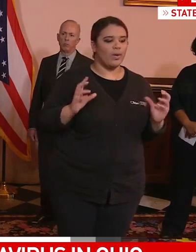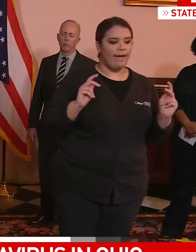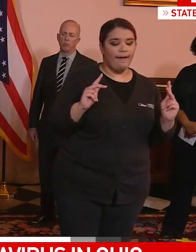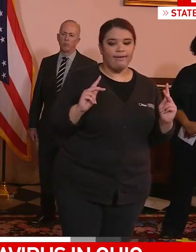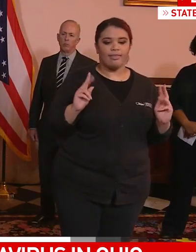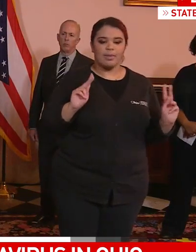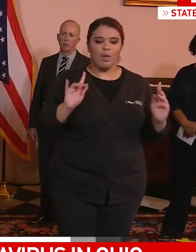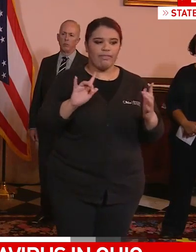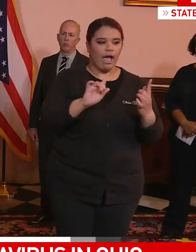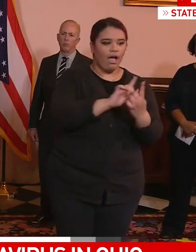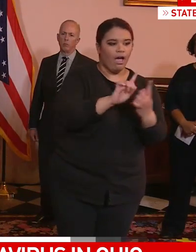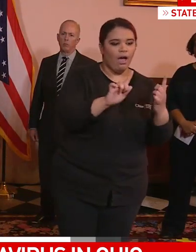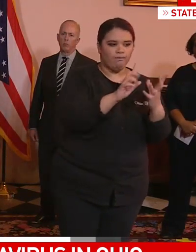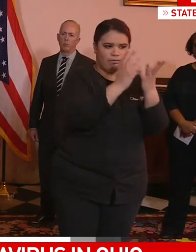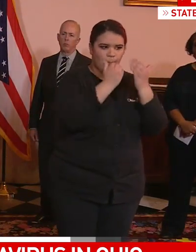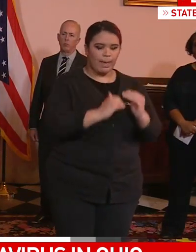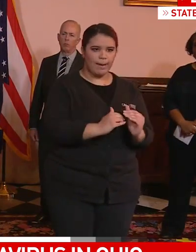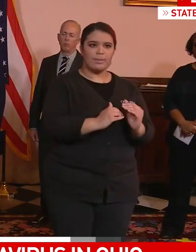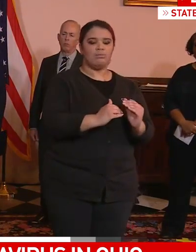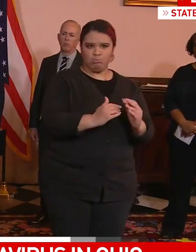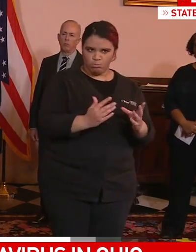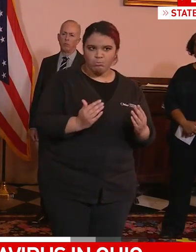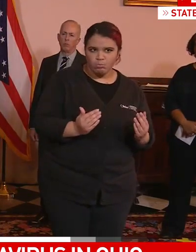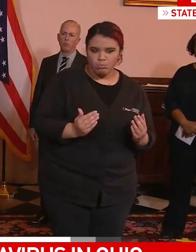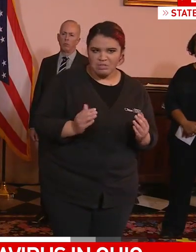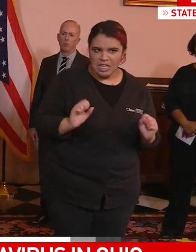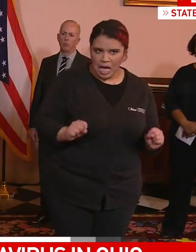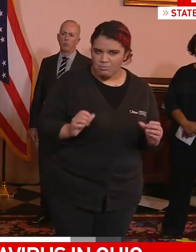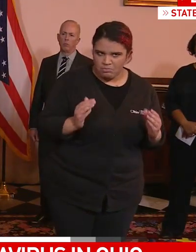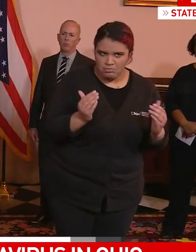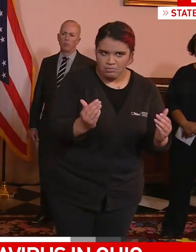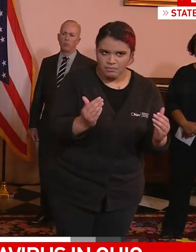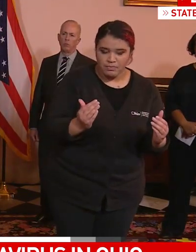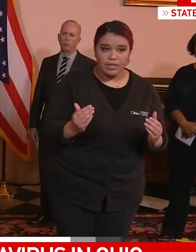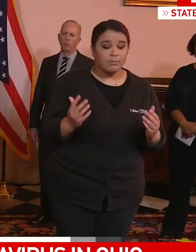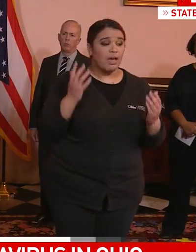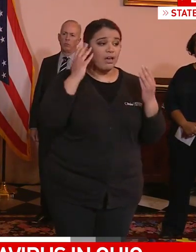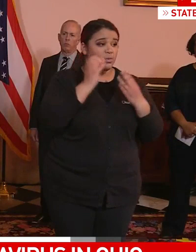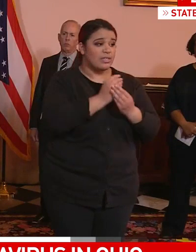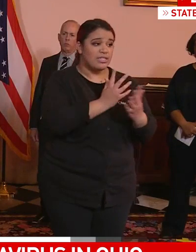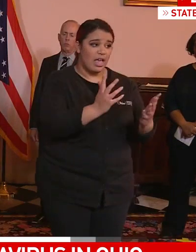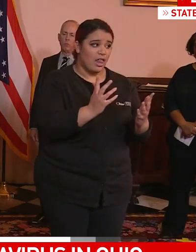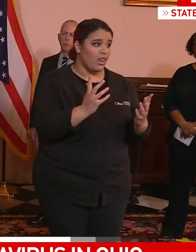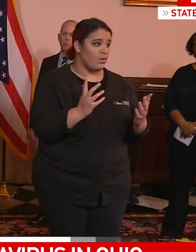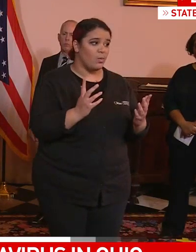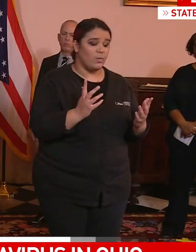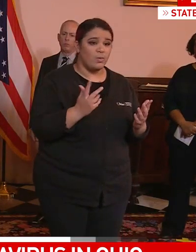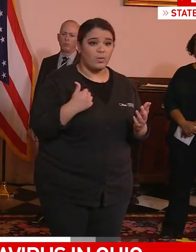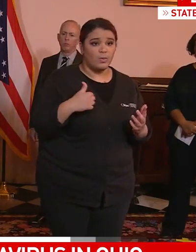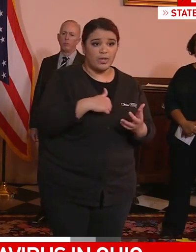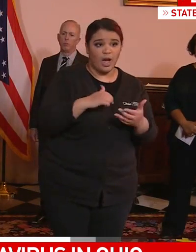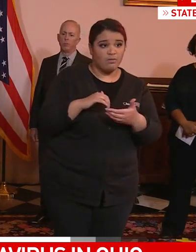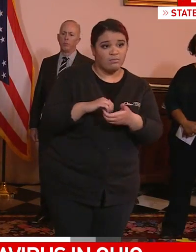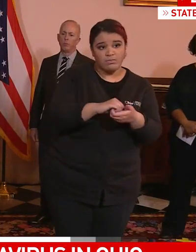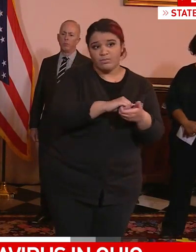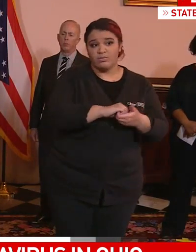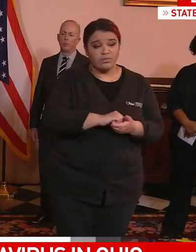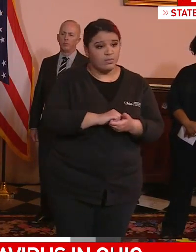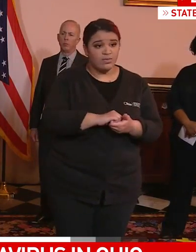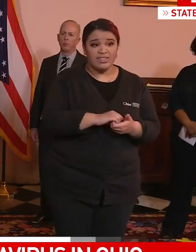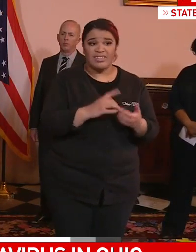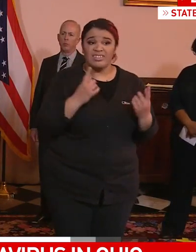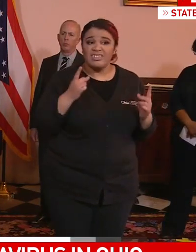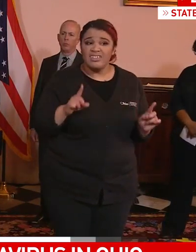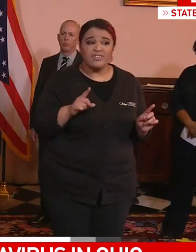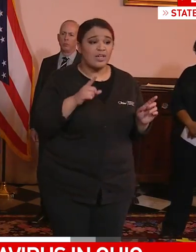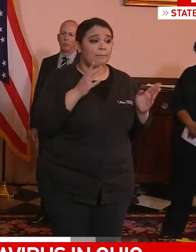say to my fellow Ohioans, we're all in this together. If you've got a neighbor who's elderly, if you've got a neighbor